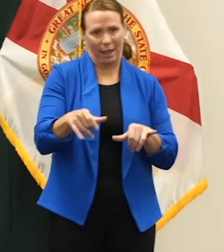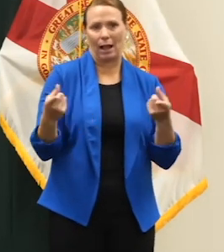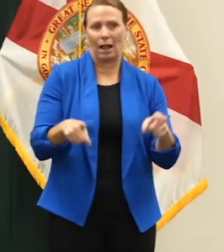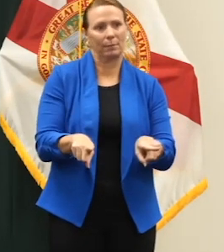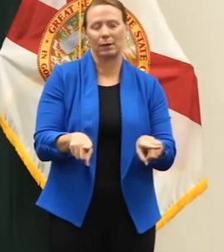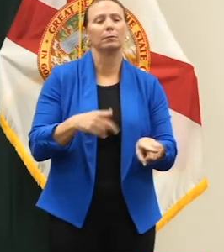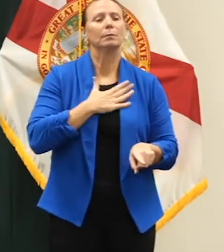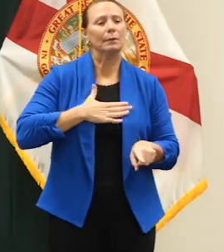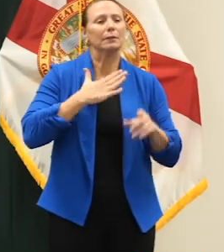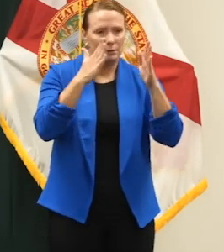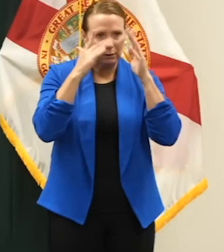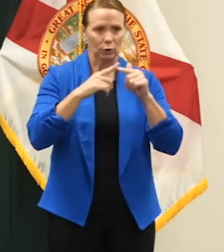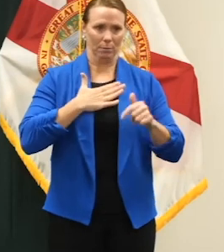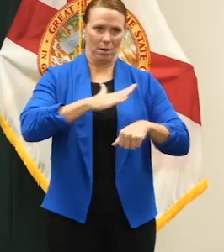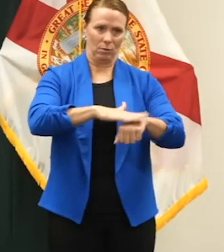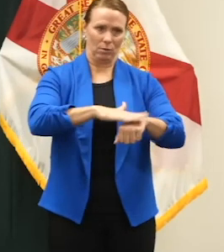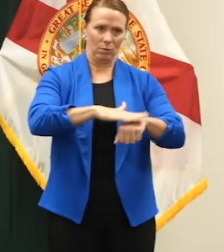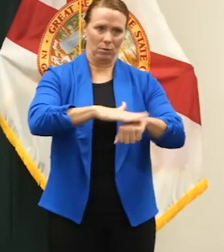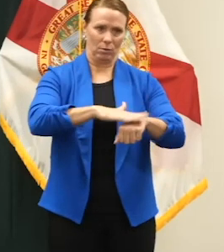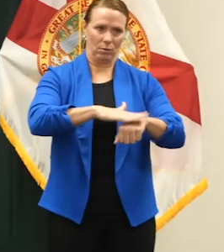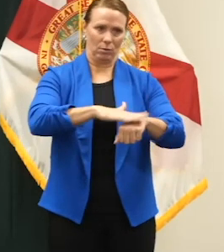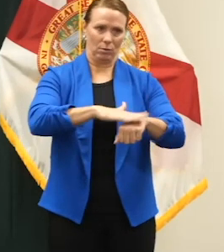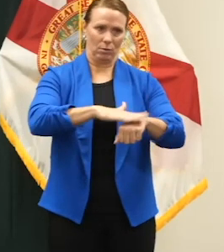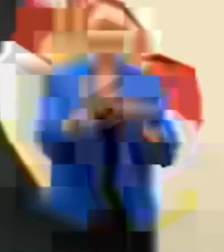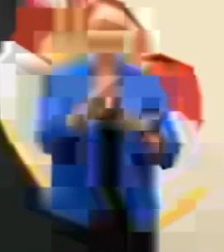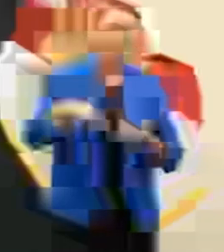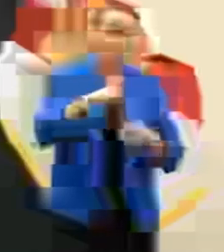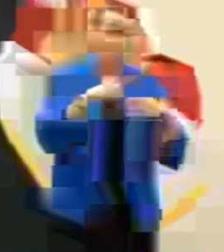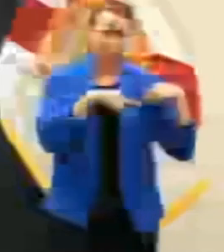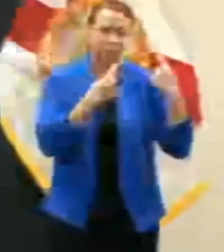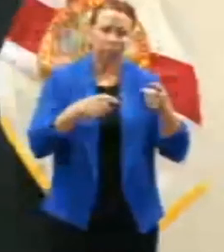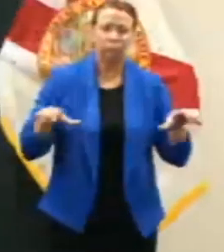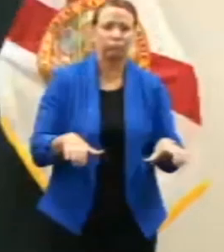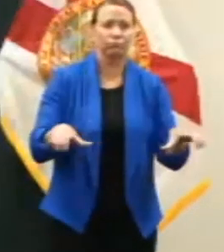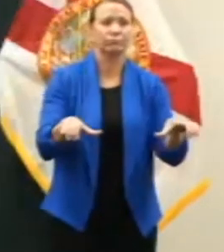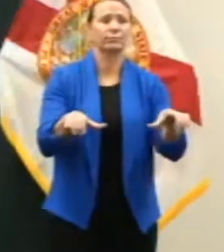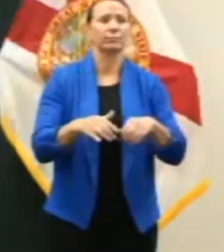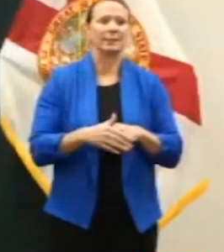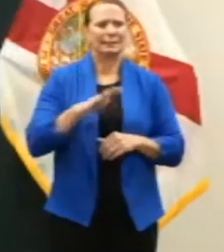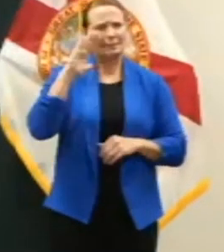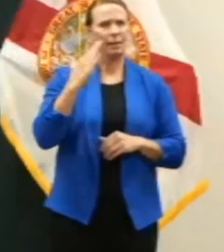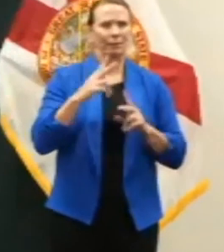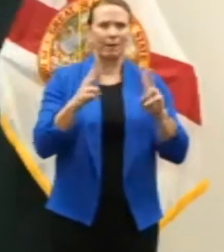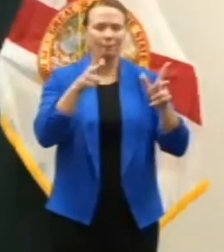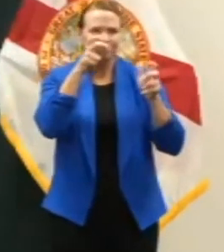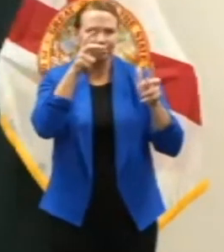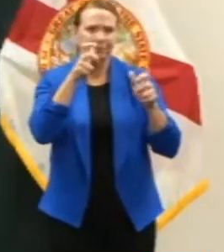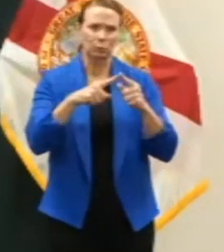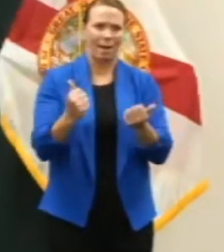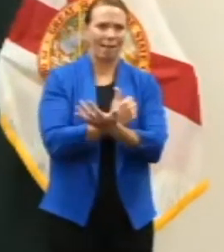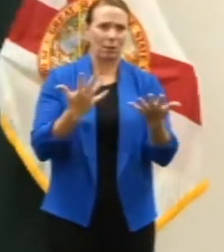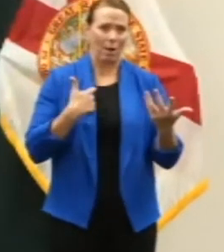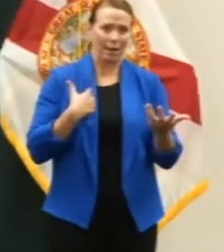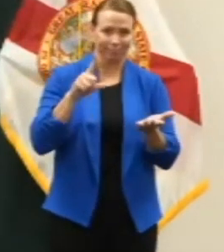all that. And I thank y'all for the things that y'all have done. As a citizen so far, you seem to be really receptive to the protective actions and all that come out.